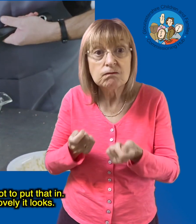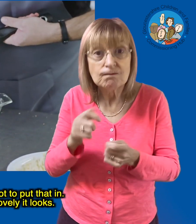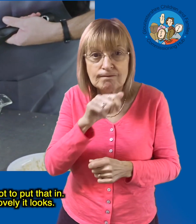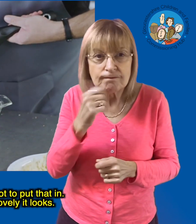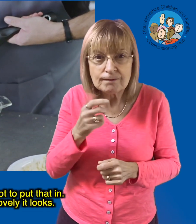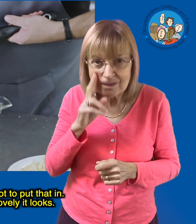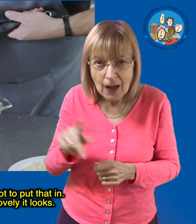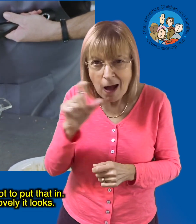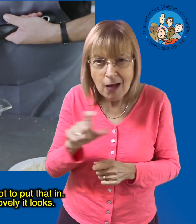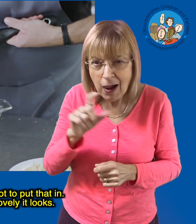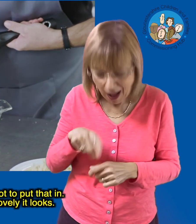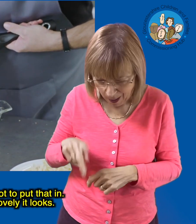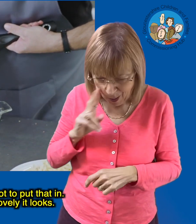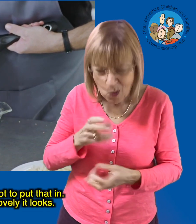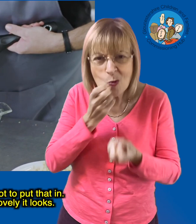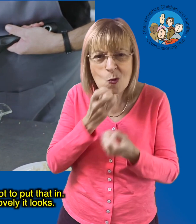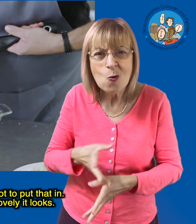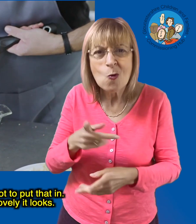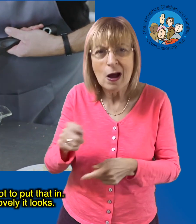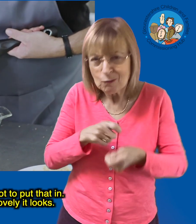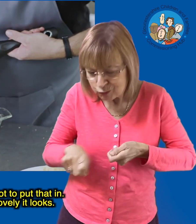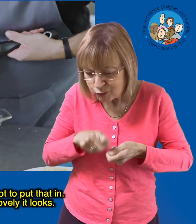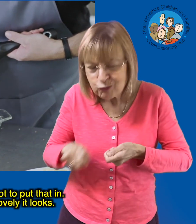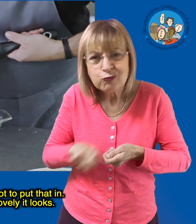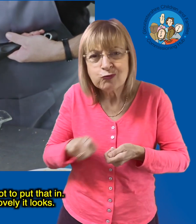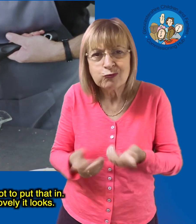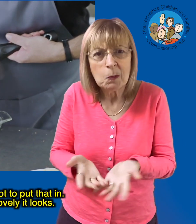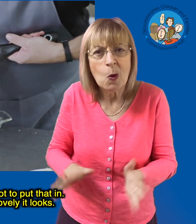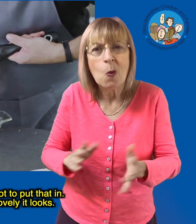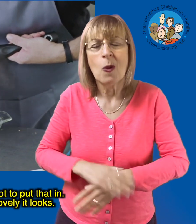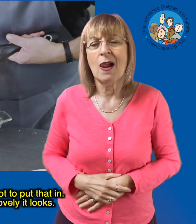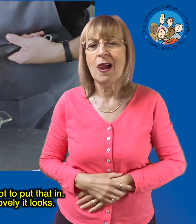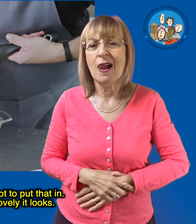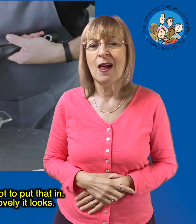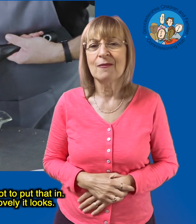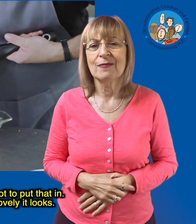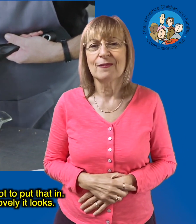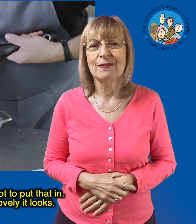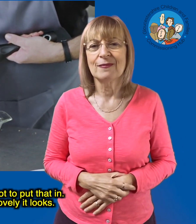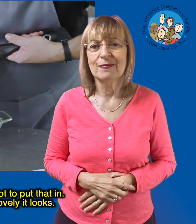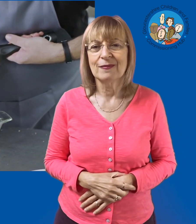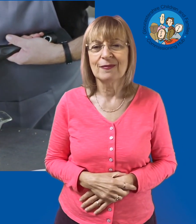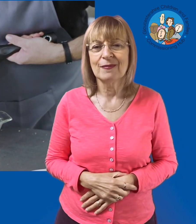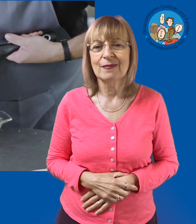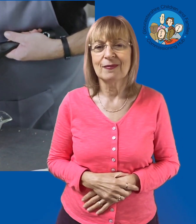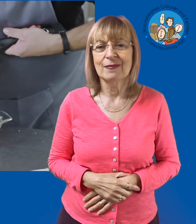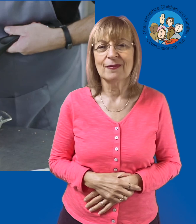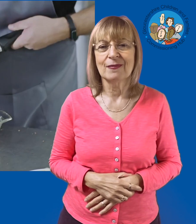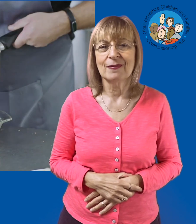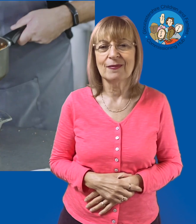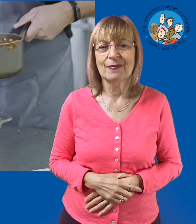cooked. So we just got to put that. You can see all the nice colours and how lovely it looks.